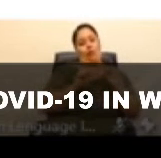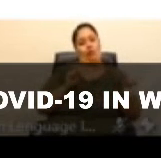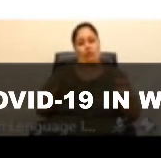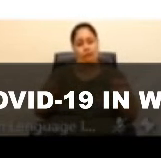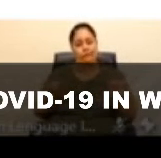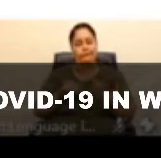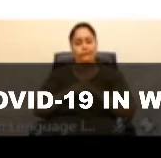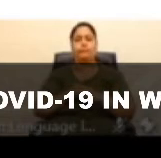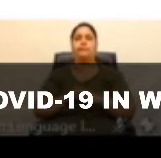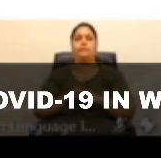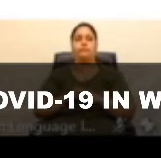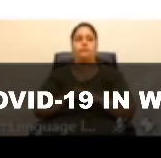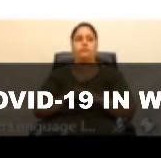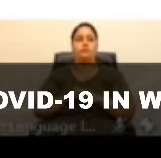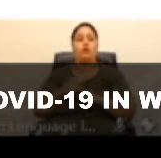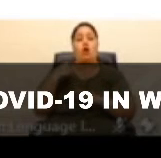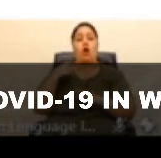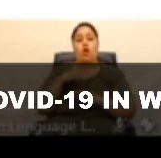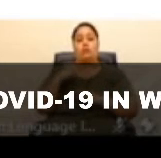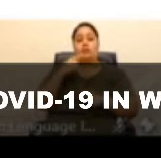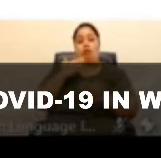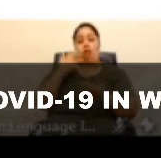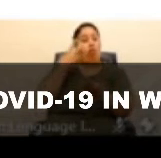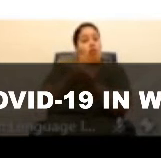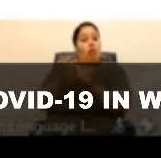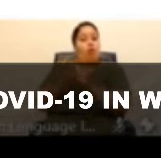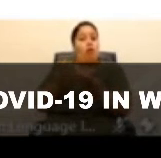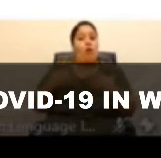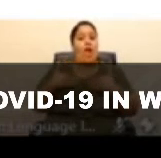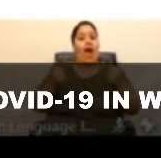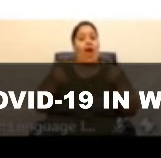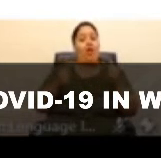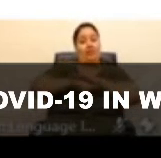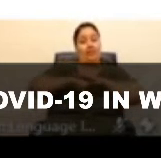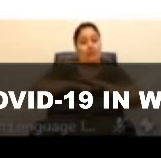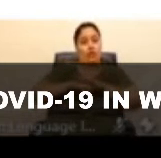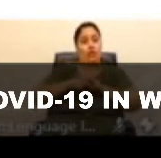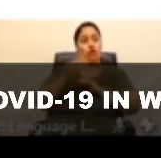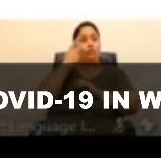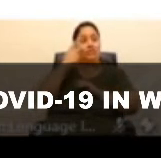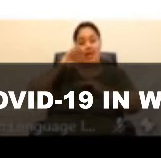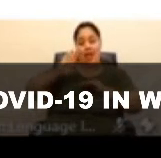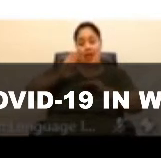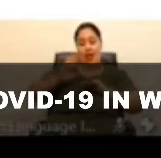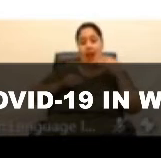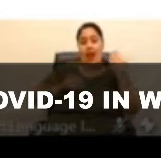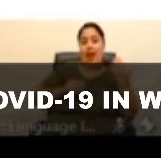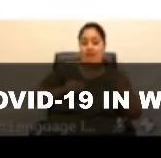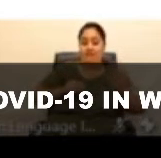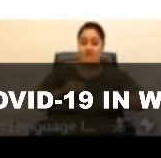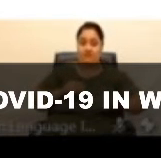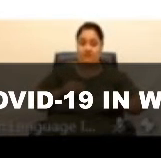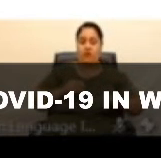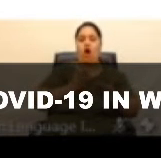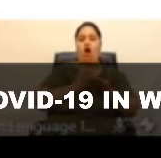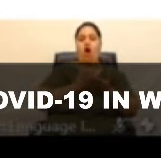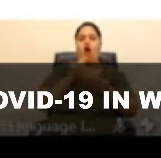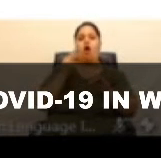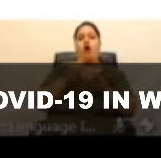admission by health district. You'll see a sharp increase. The left bottom is the garden route. So we've